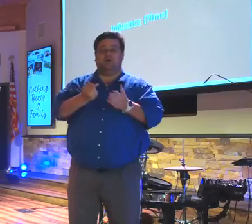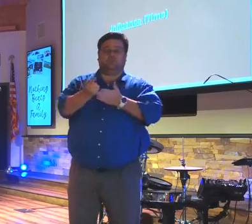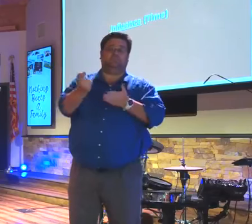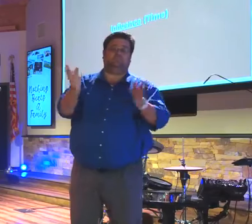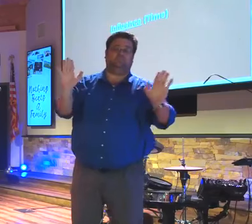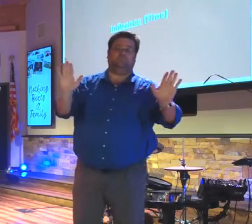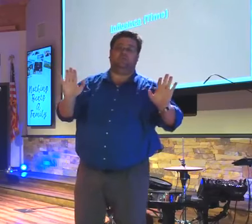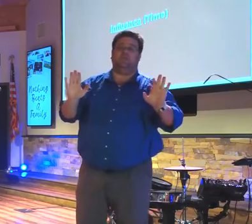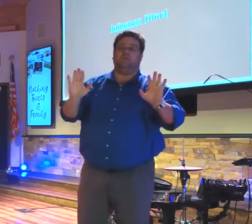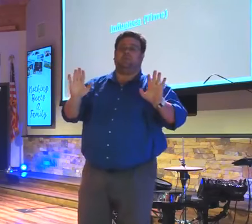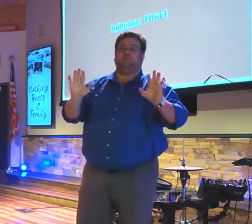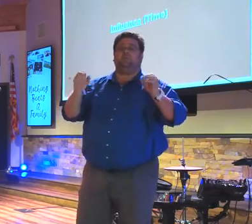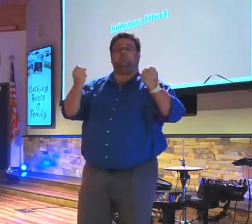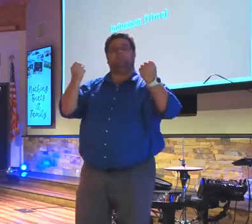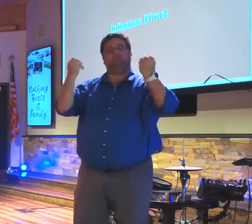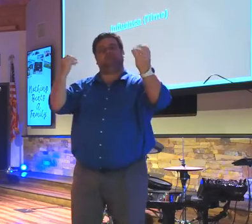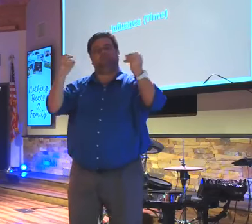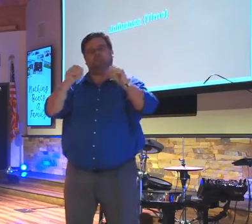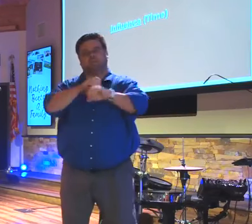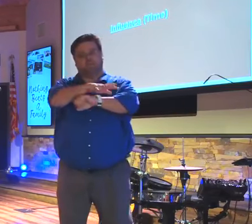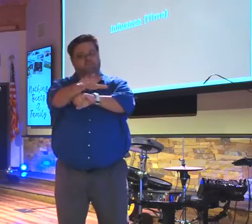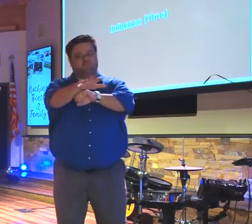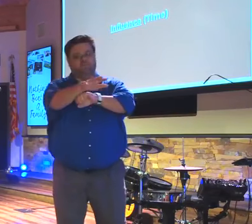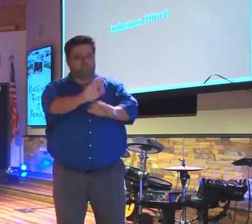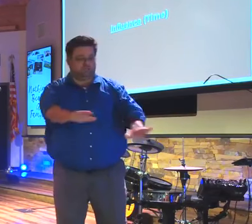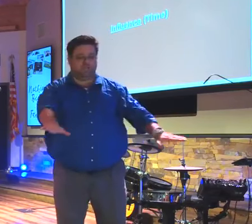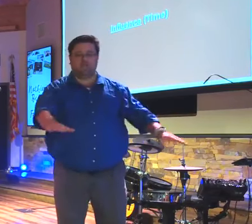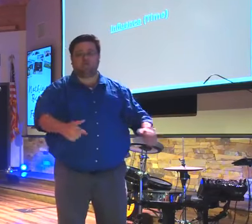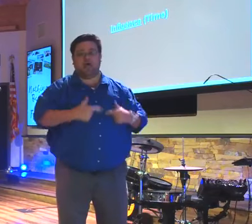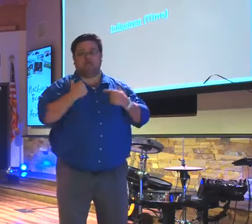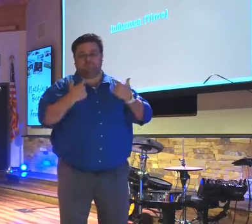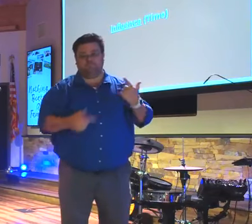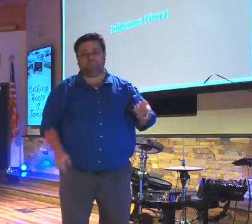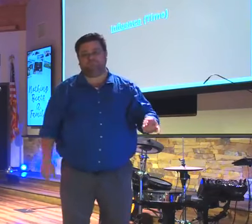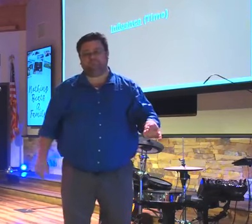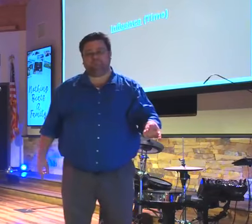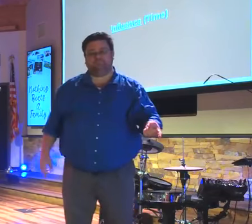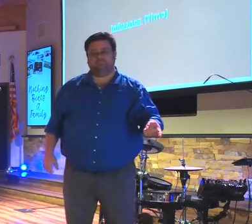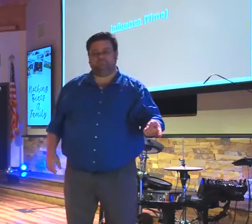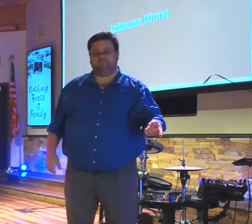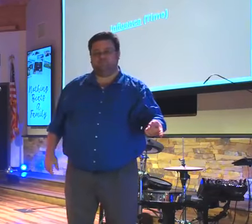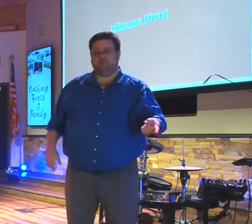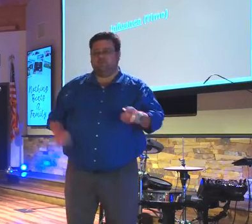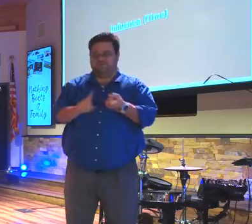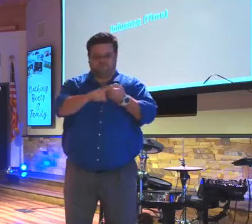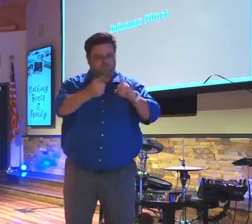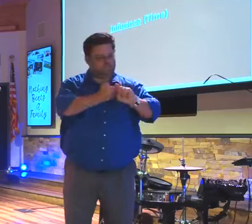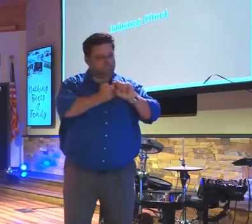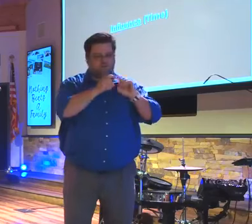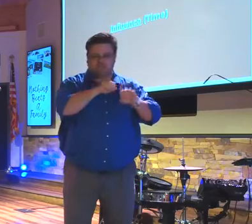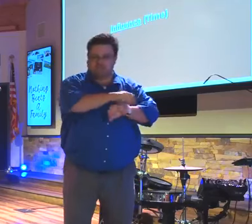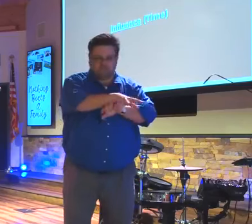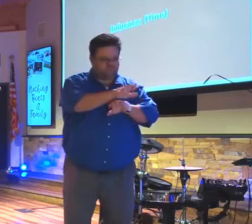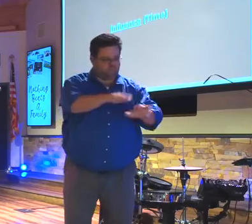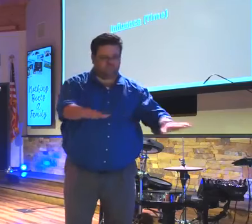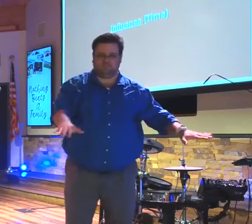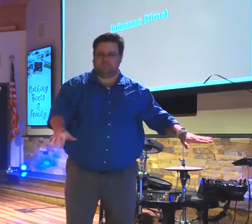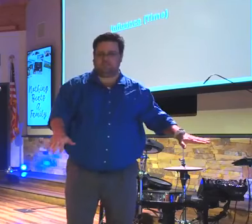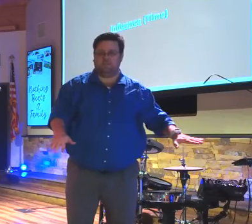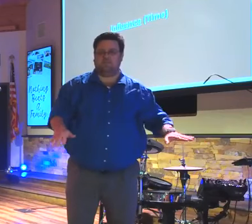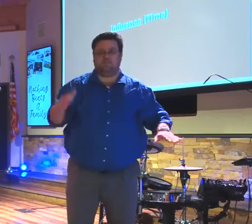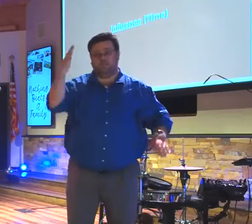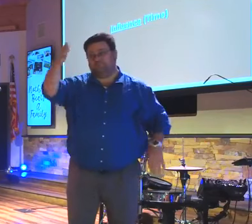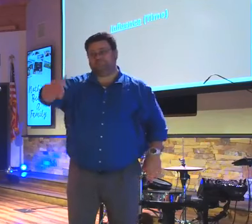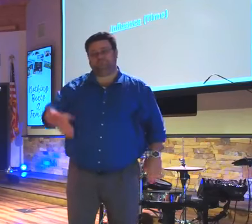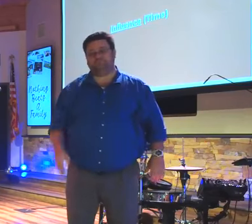parents. There are going to be many influences in your child's life. All right, friends are going to influence your kid. I'm sorry, but they